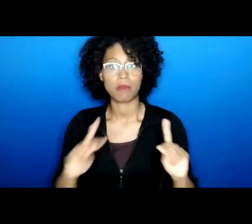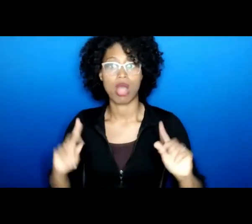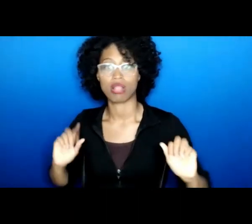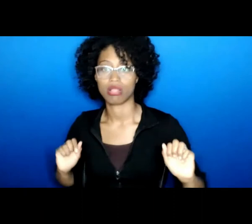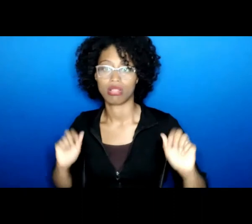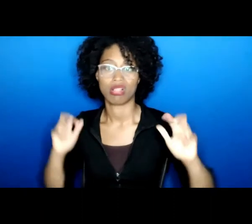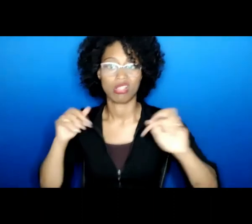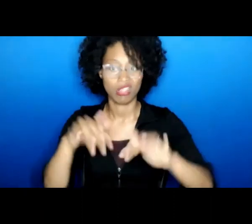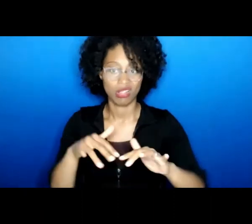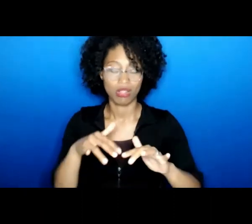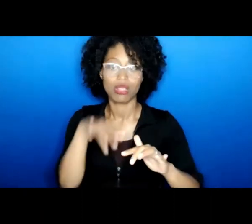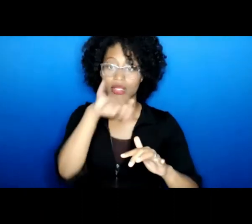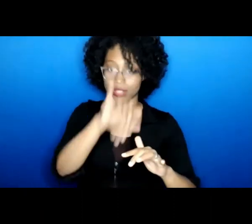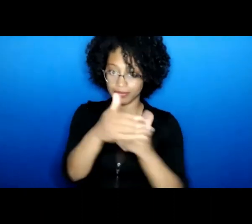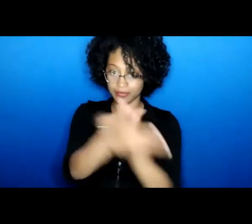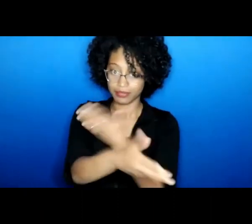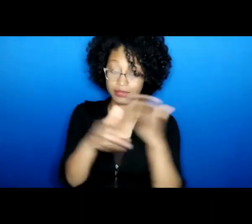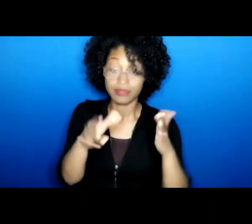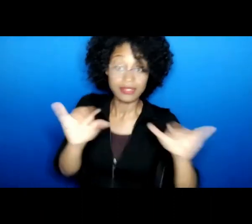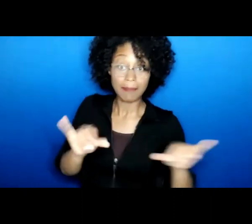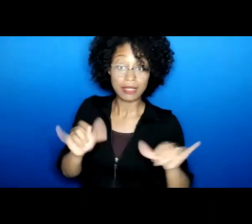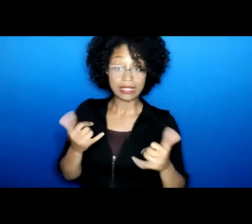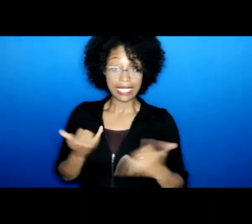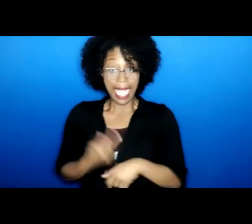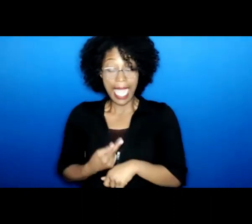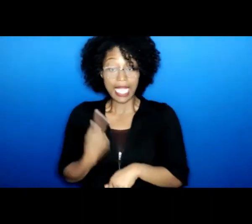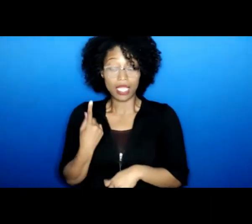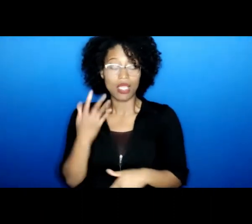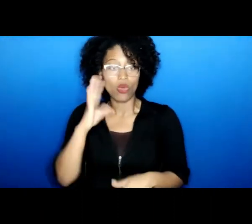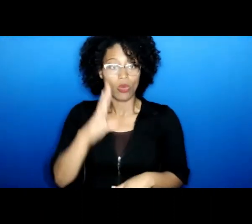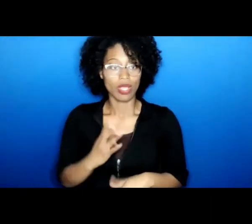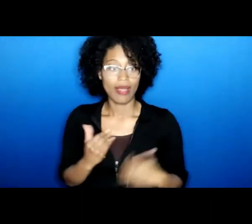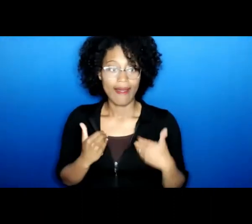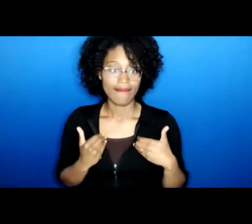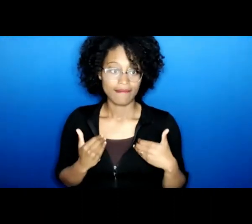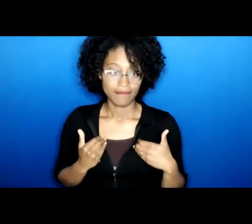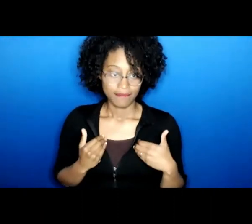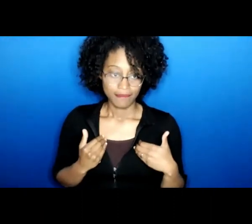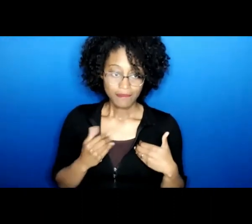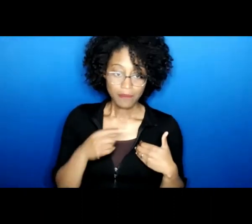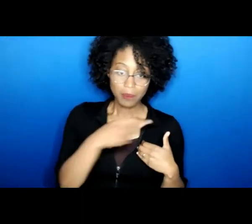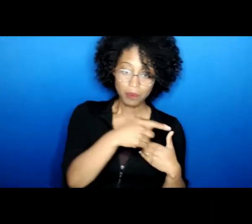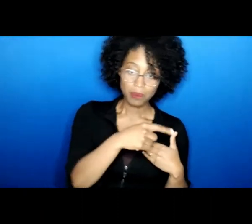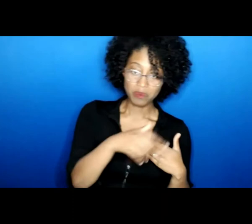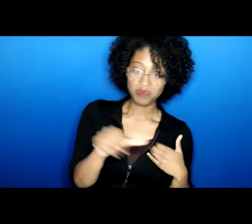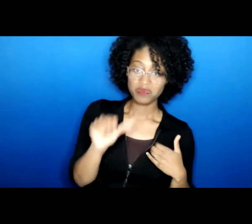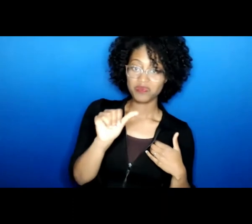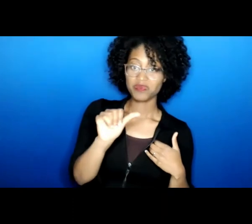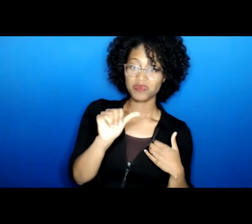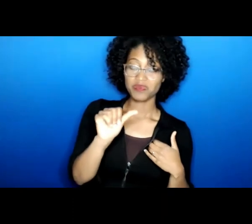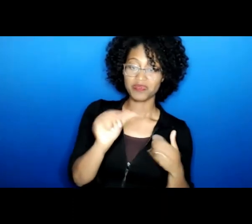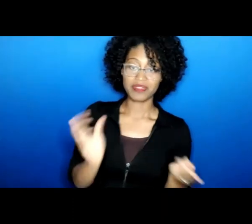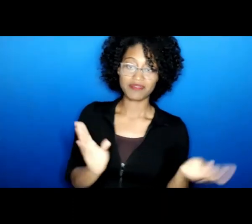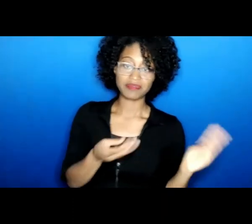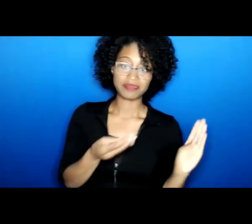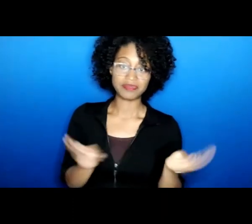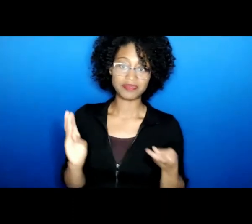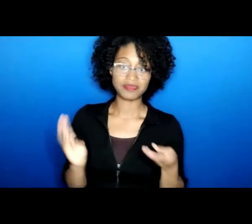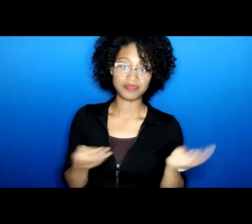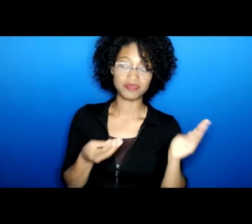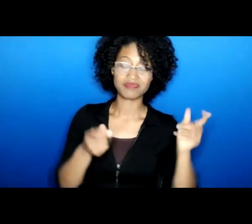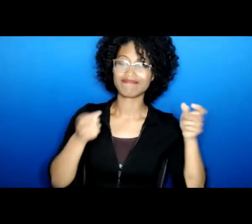we have today, there will be a Q&A facilitator to